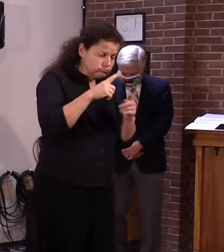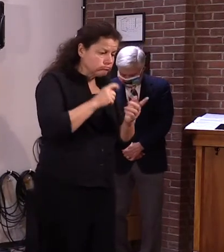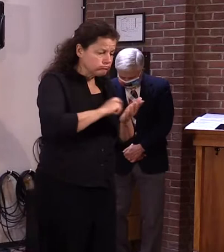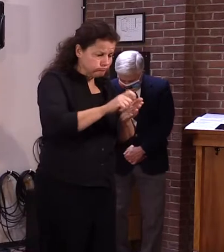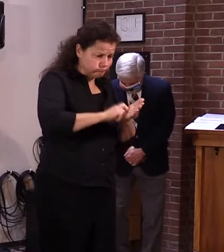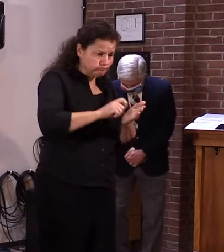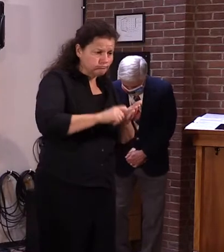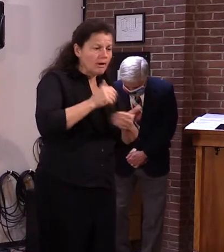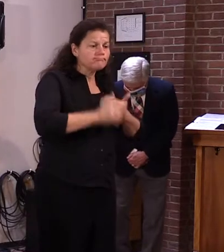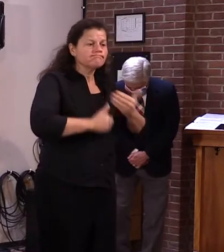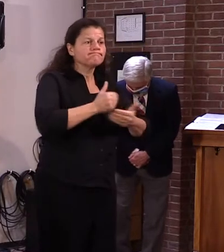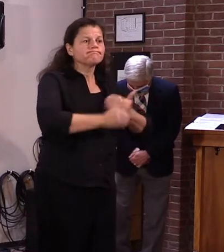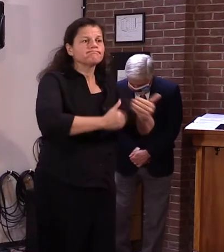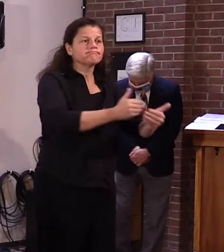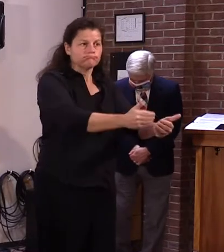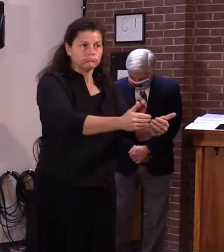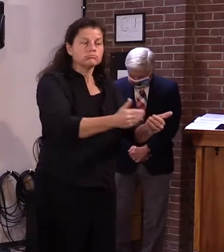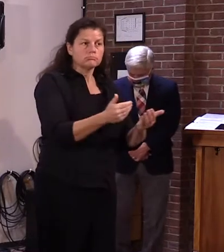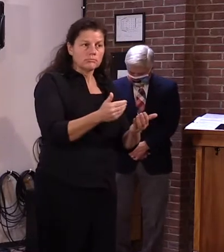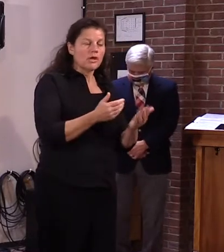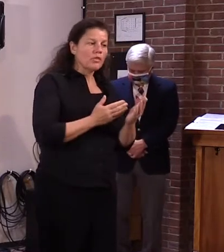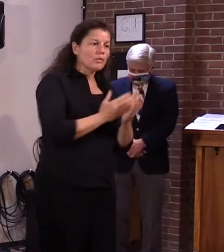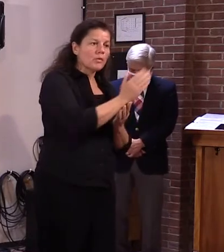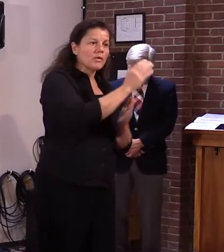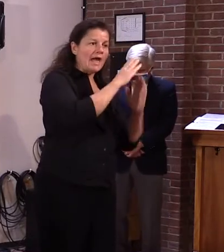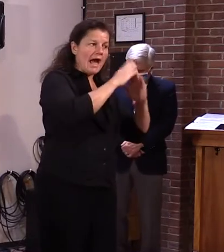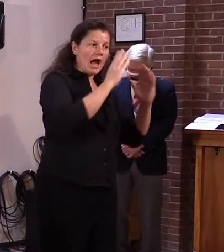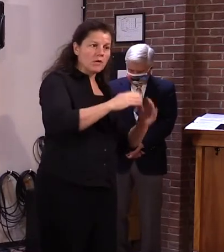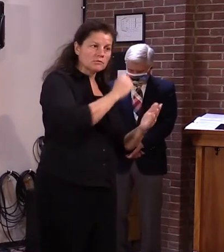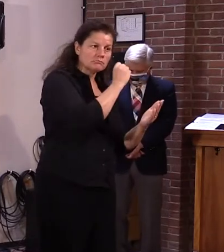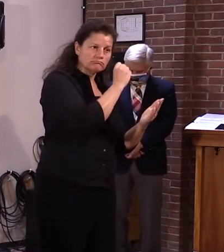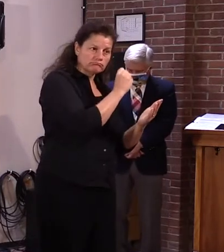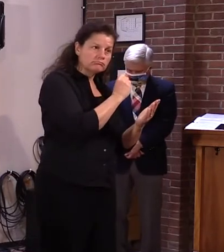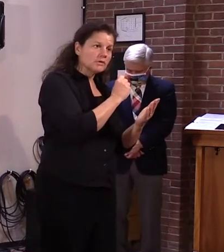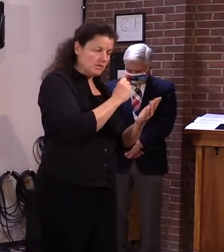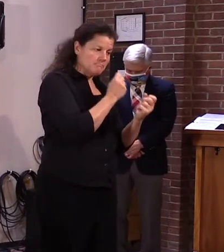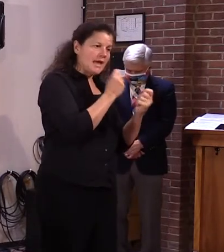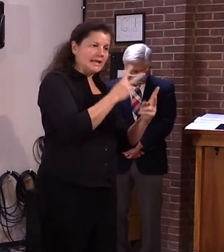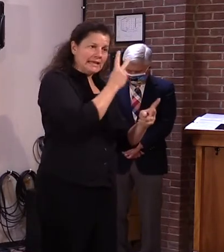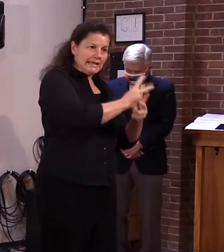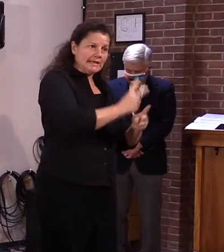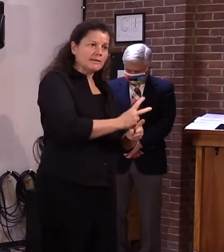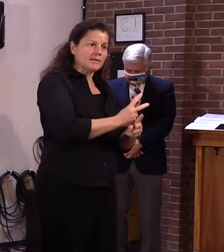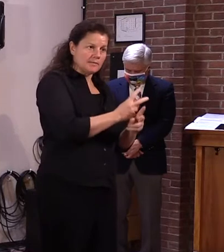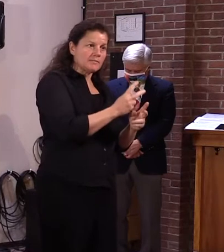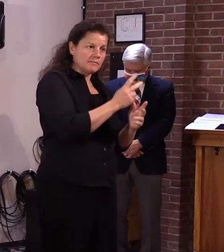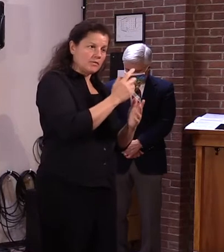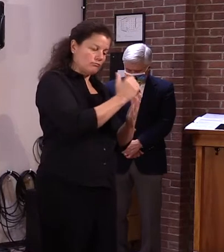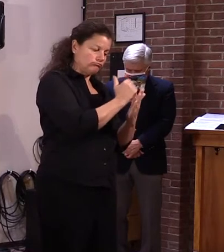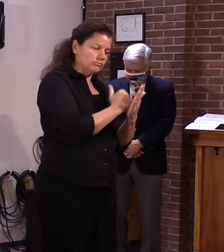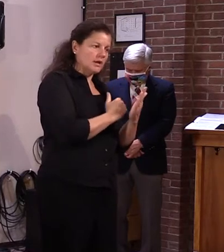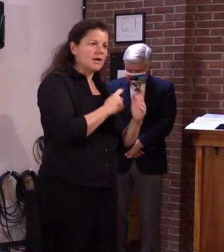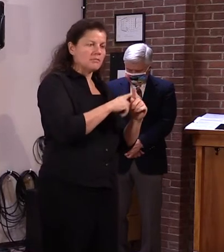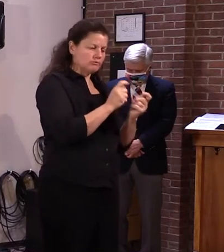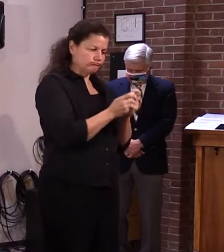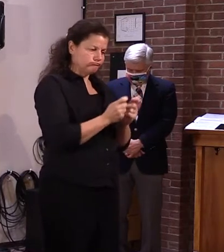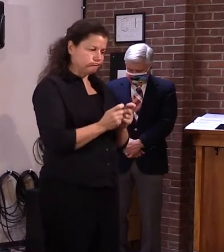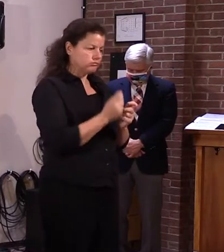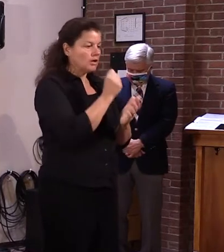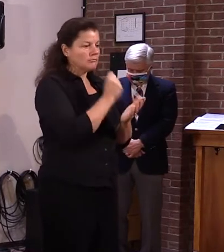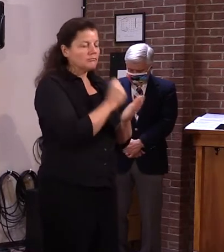forward with that, moved through the House and with many of those intact. But when it came through the